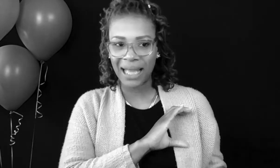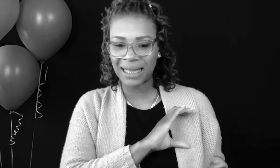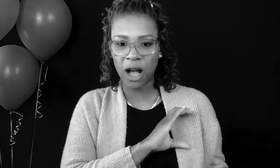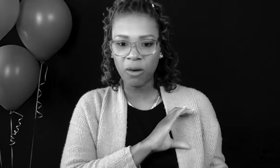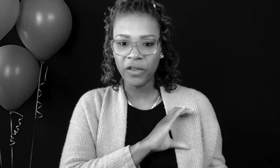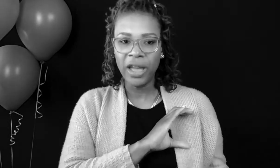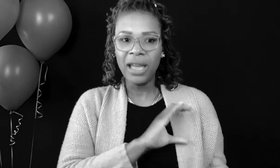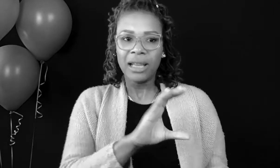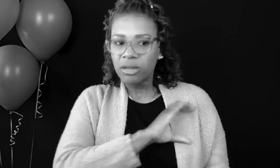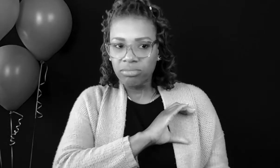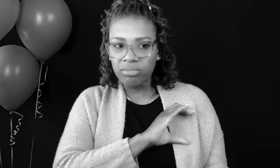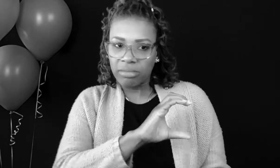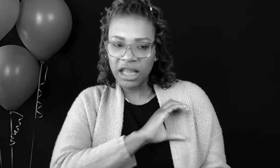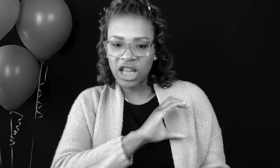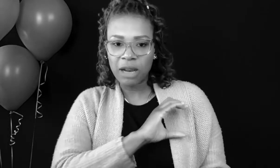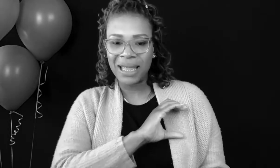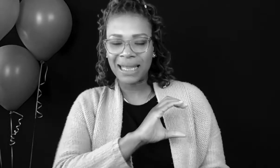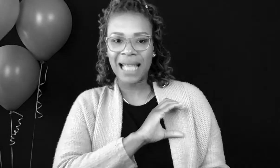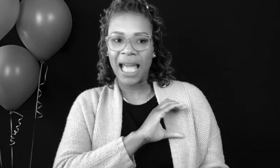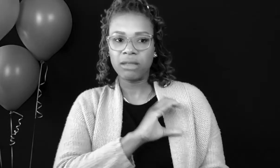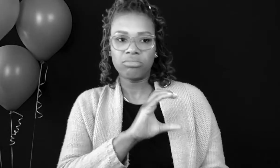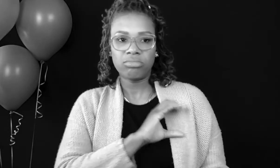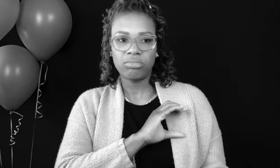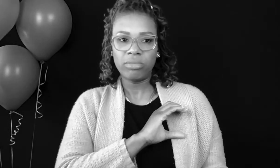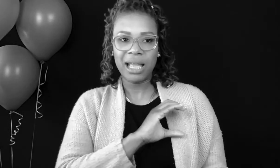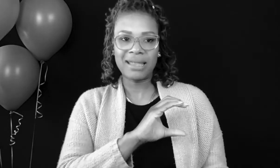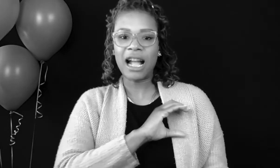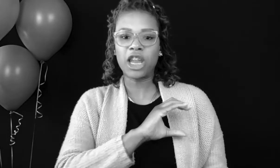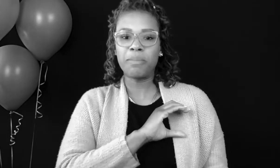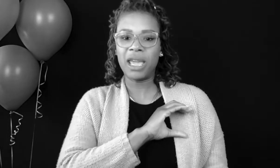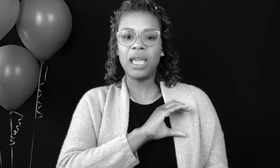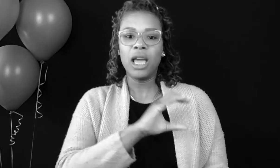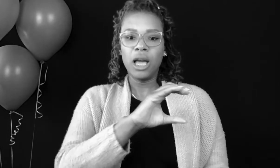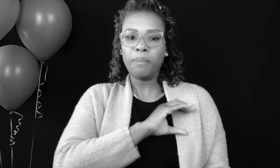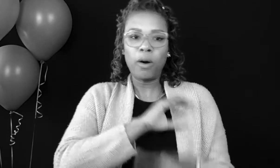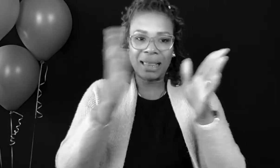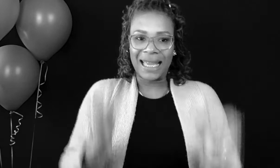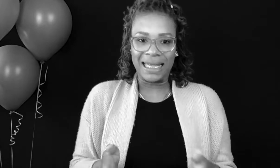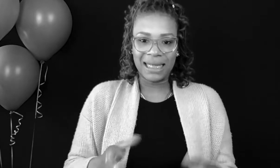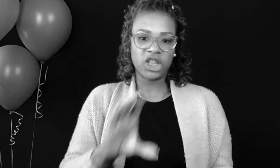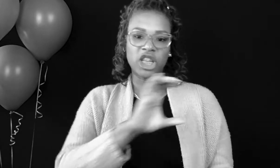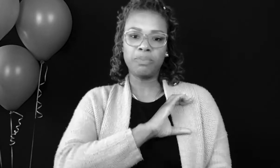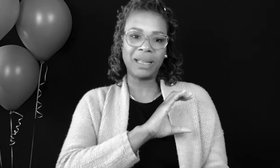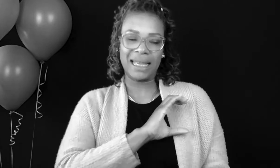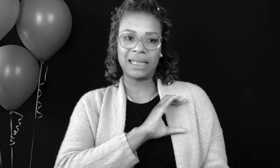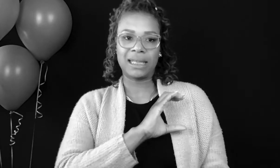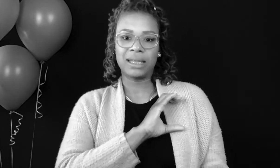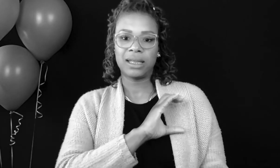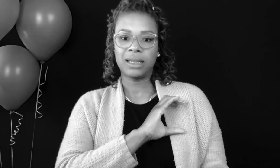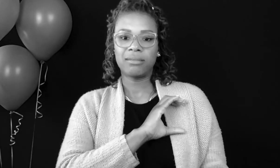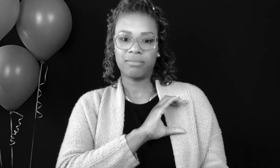itself? It's going to be this sign. It's not going to be police, just police. All